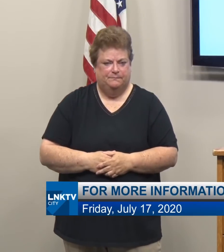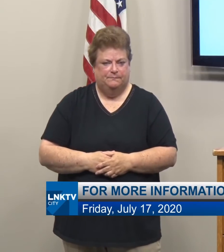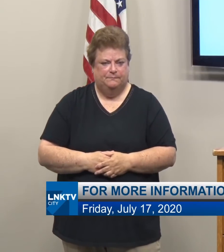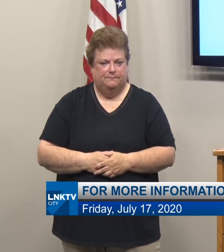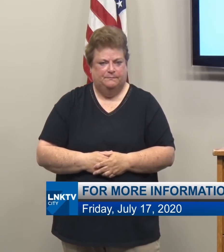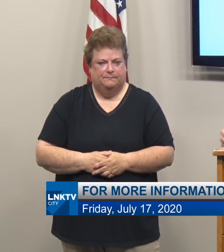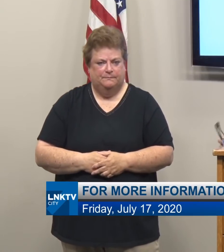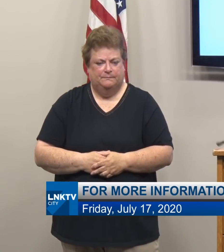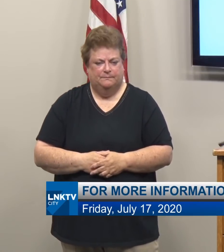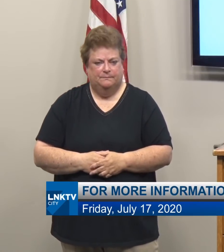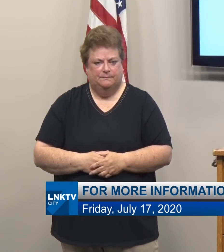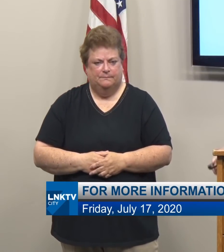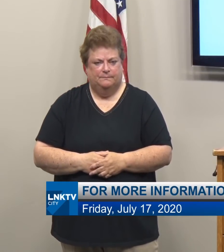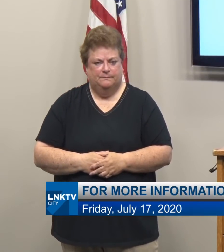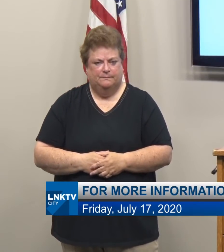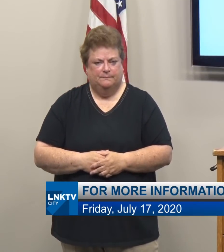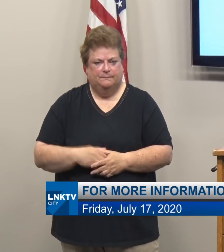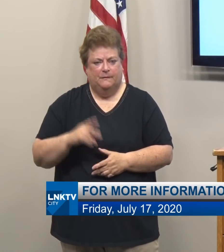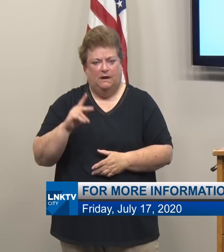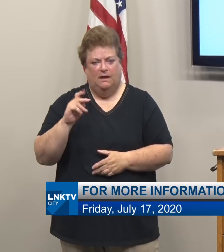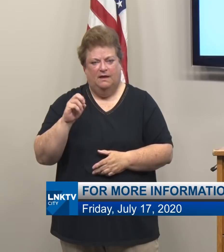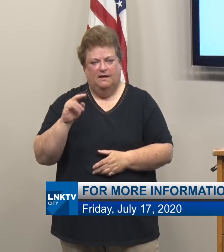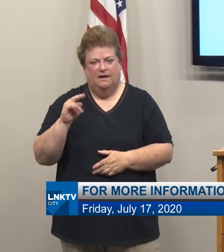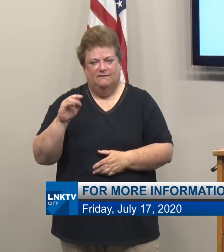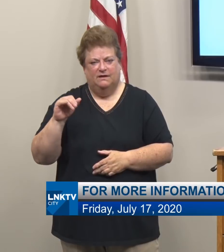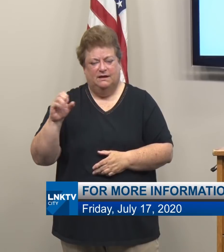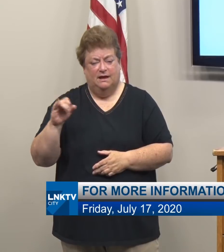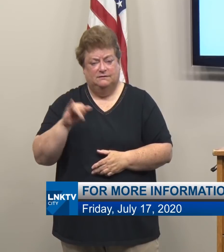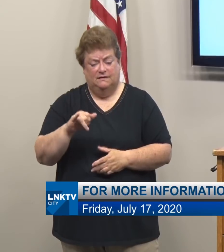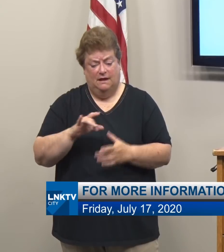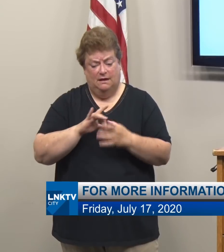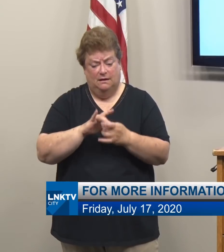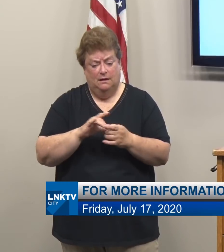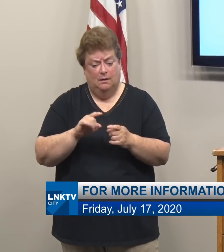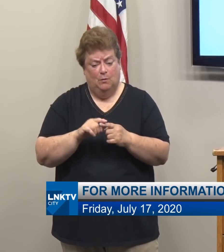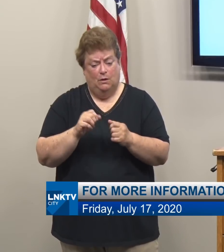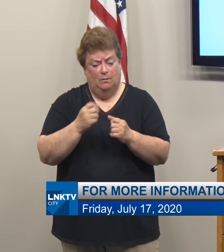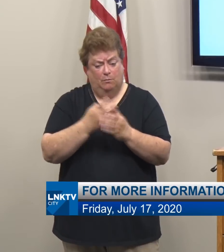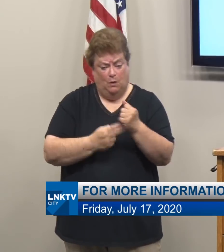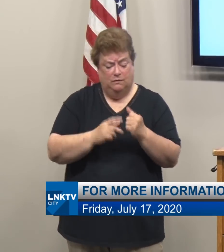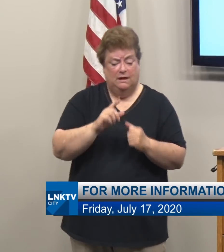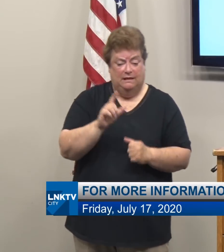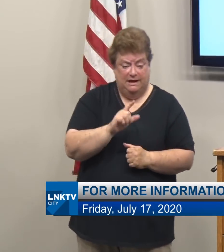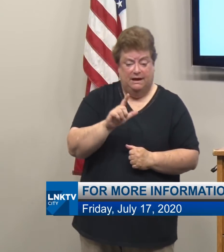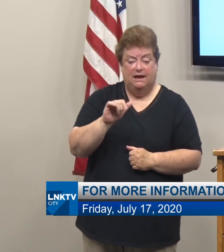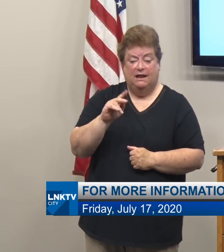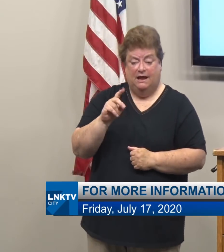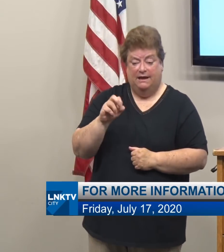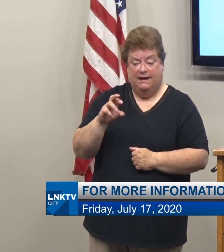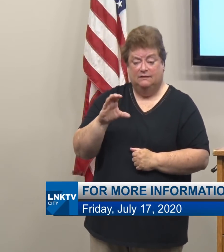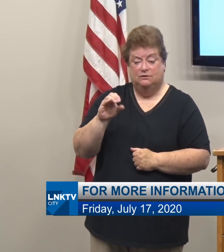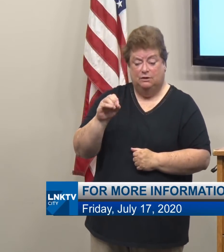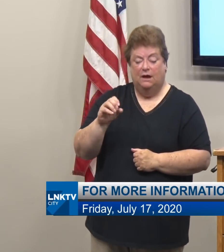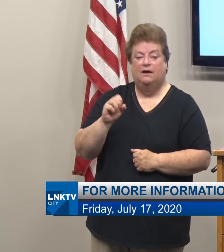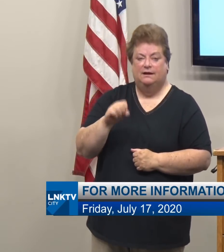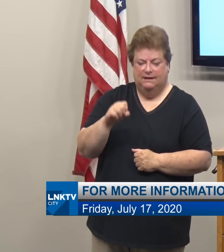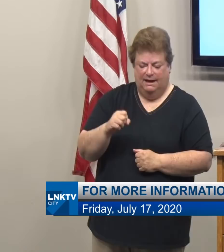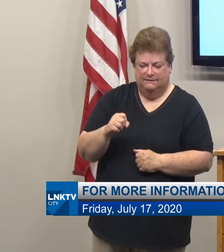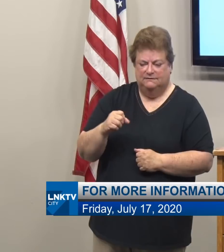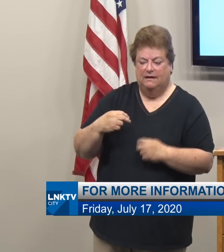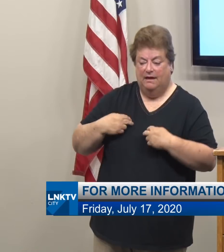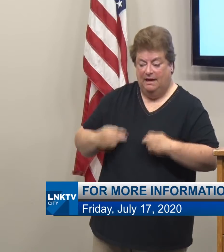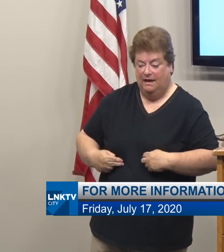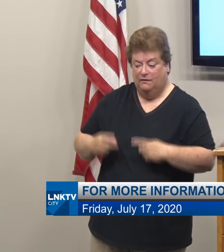We have a question. Does this apply to both Lincoln and Lancaster County? Yes, it does. The mandates come from the health